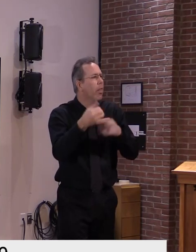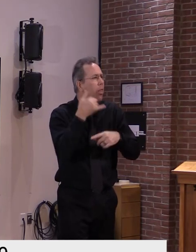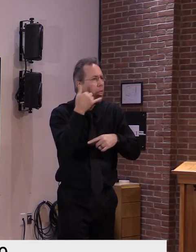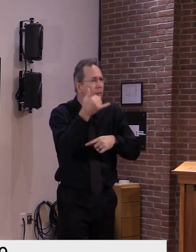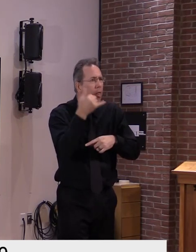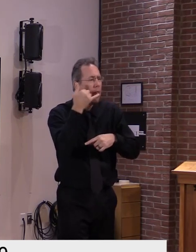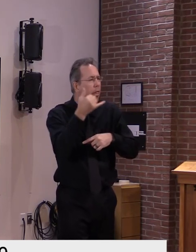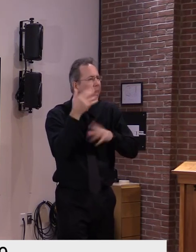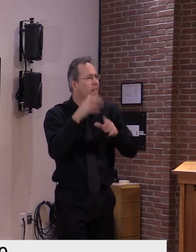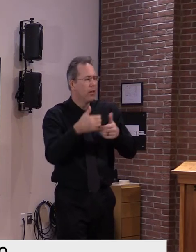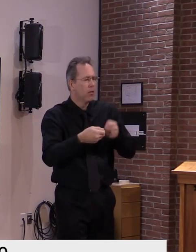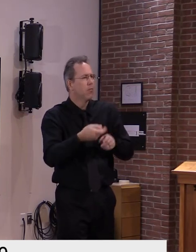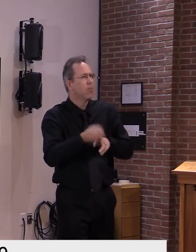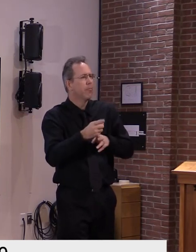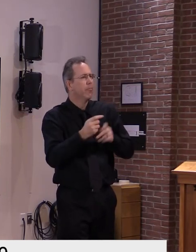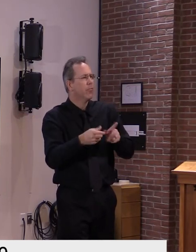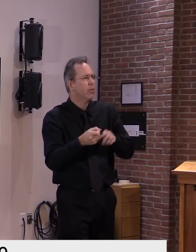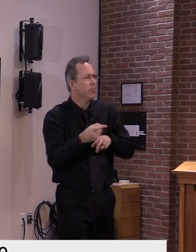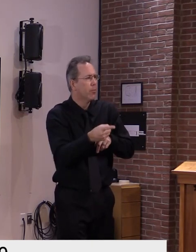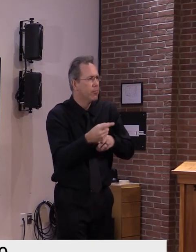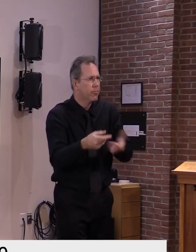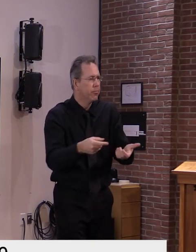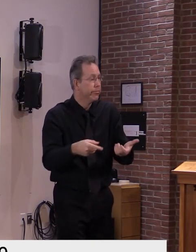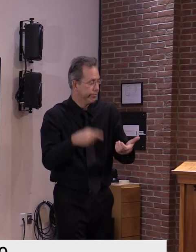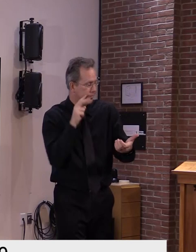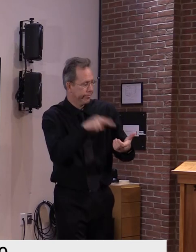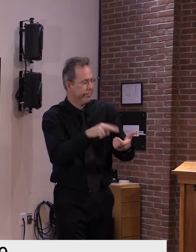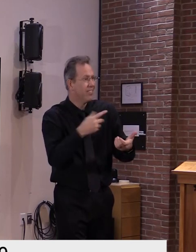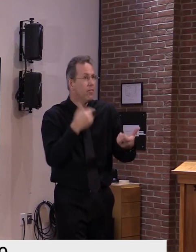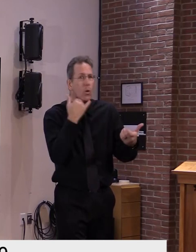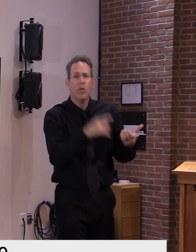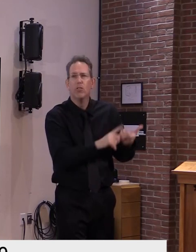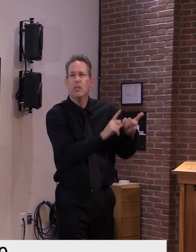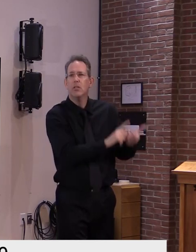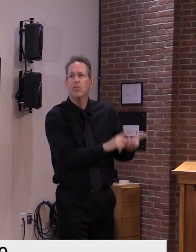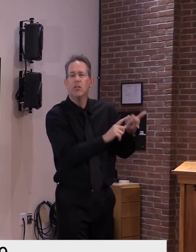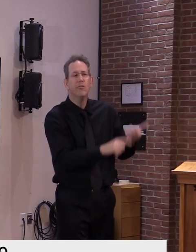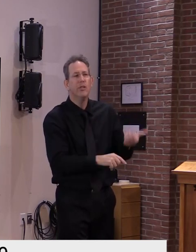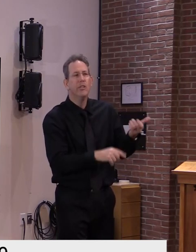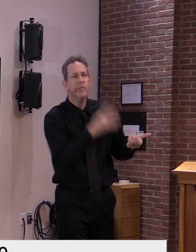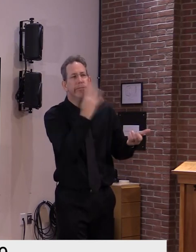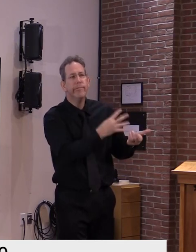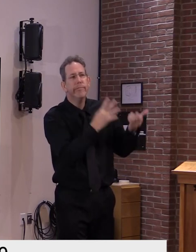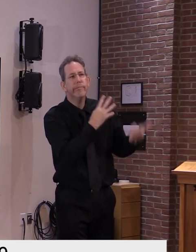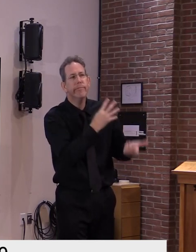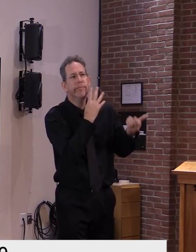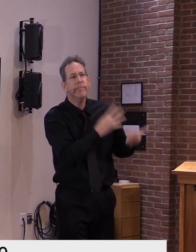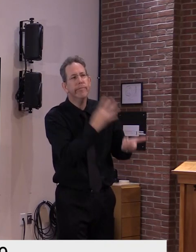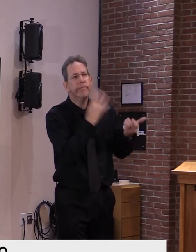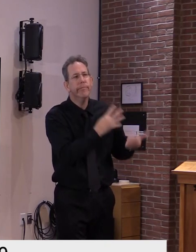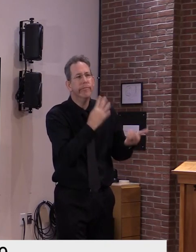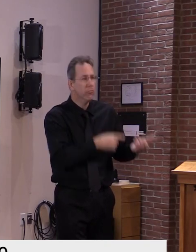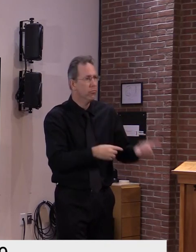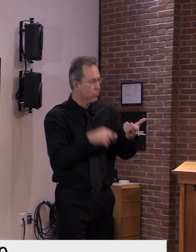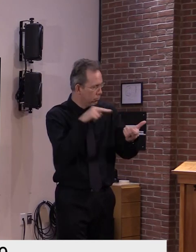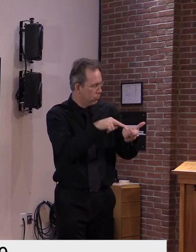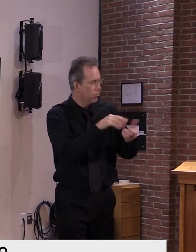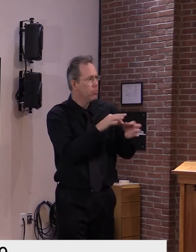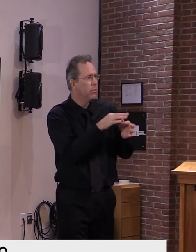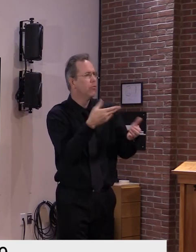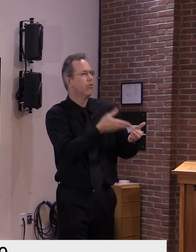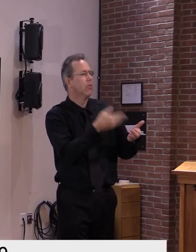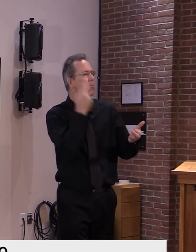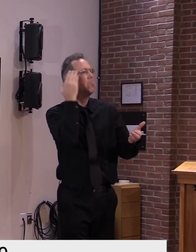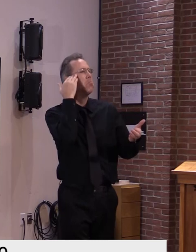quarantine. I think the likelihood of the scenario that you talked about, given the safeguards that we put in, is very low. But at the same